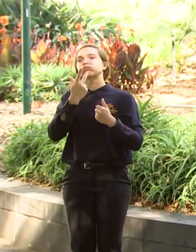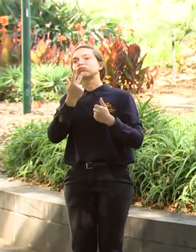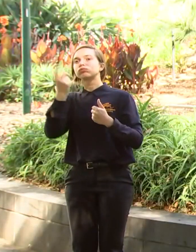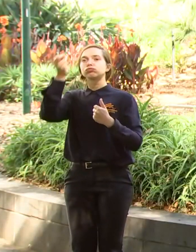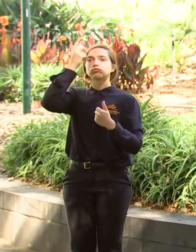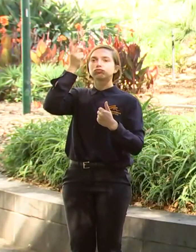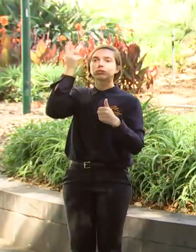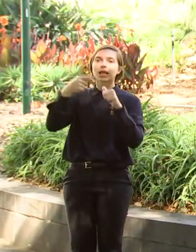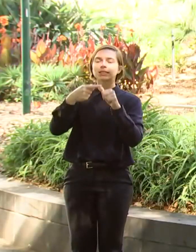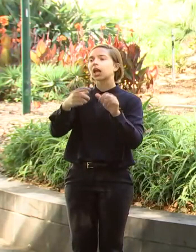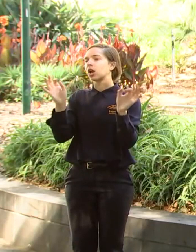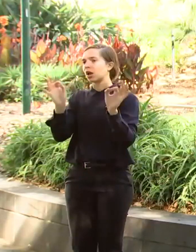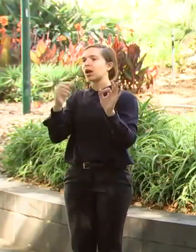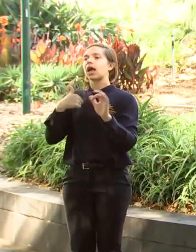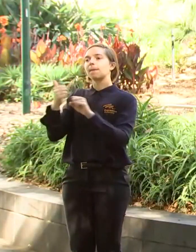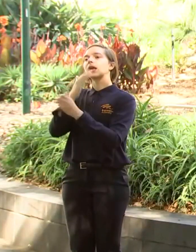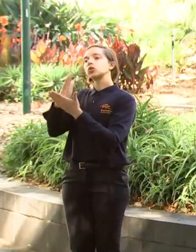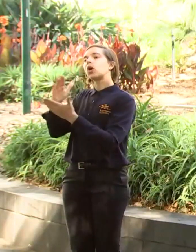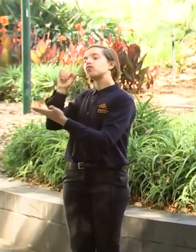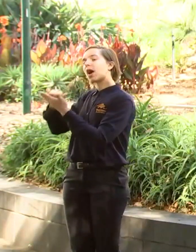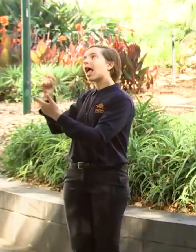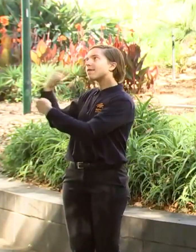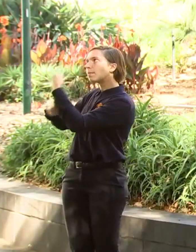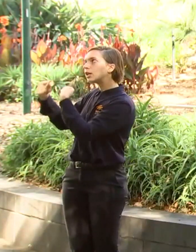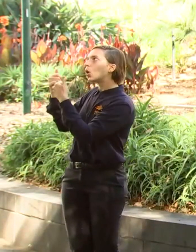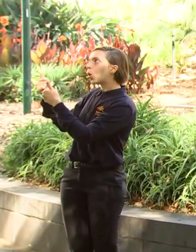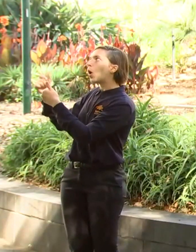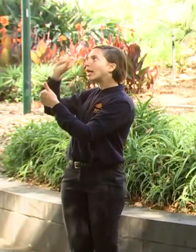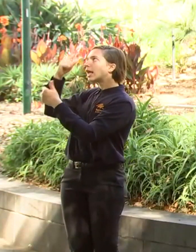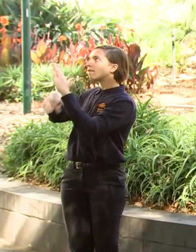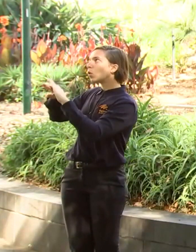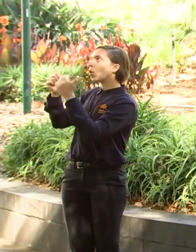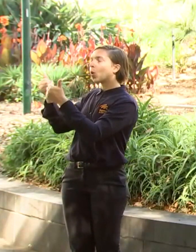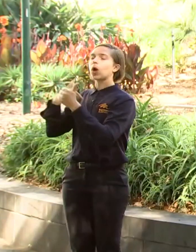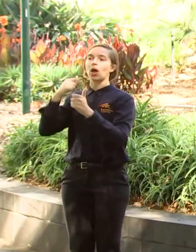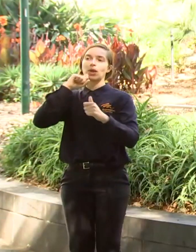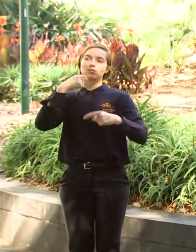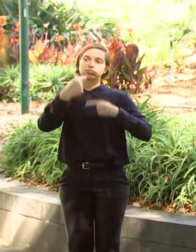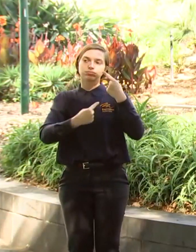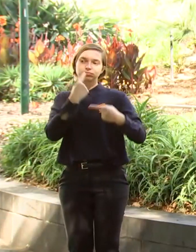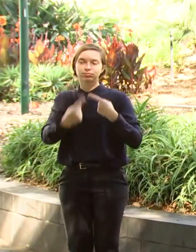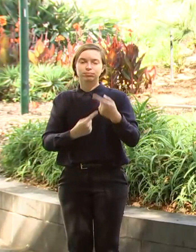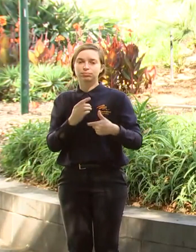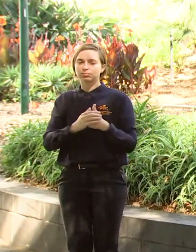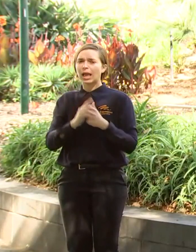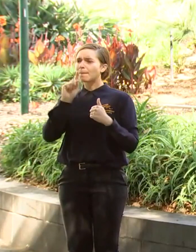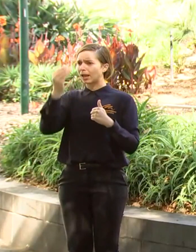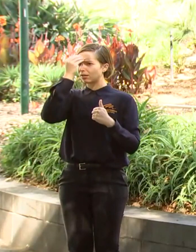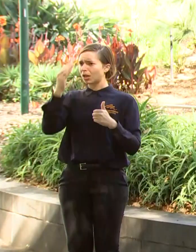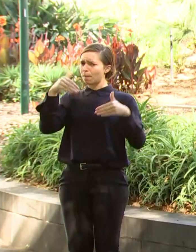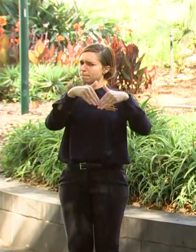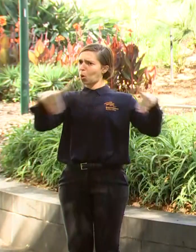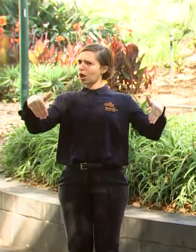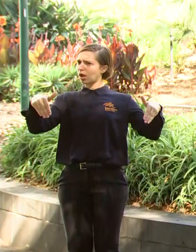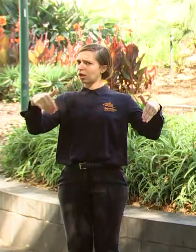bounds of privacy, whatever additional information we can. But the key point here is, borders aren't shut for fun. They're shut